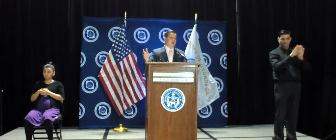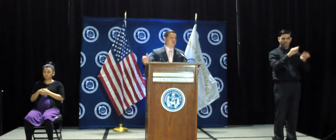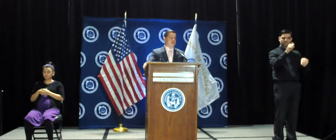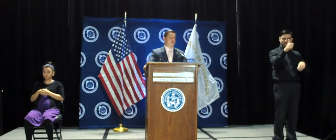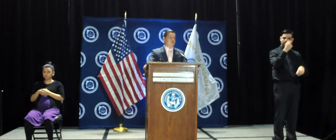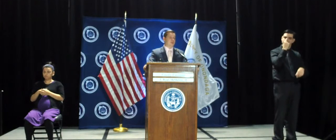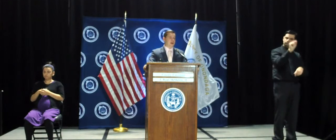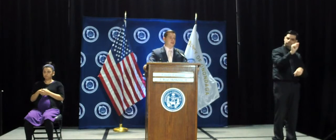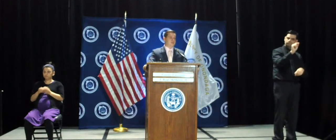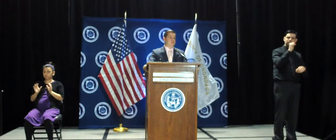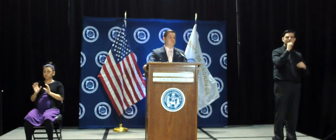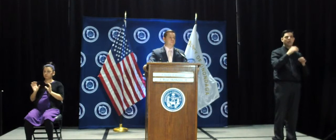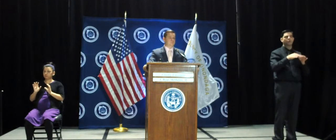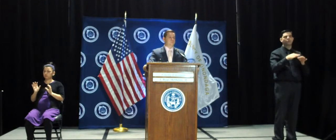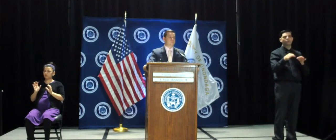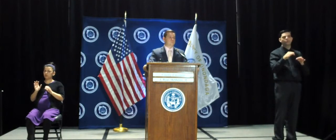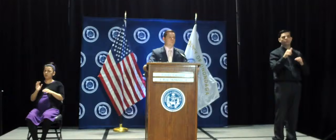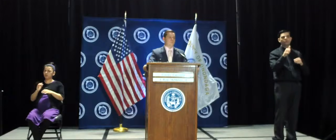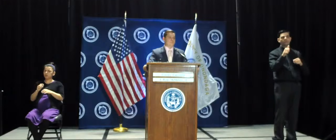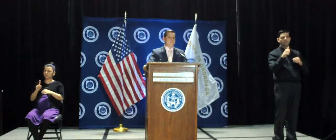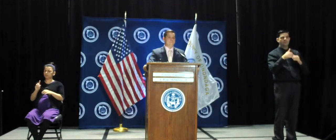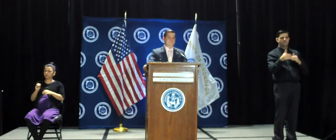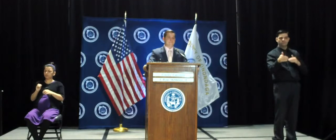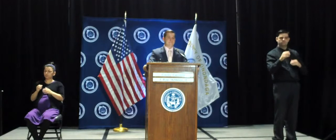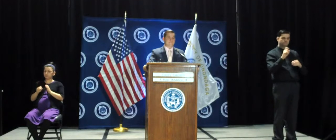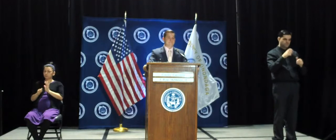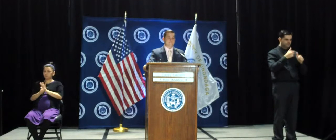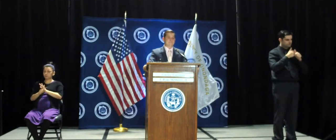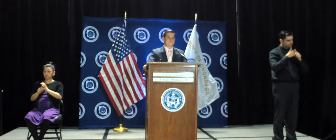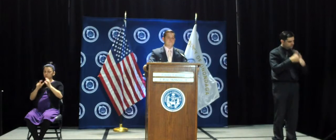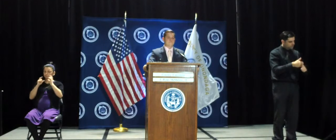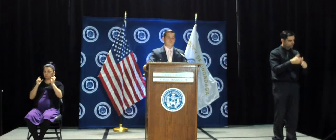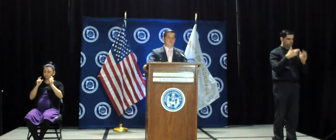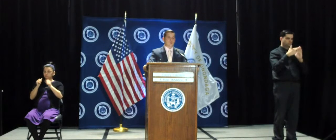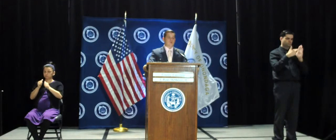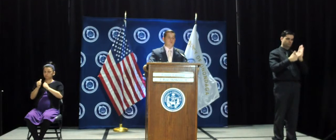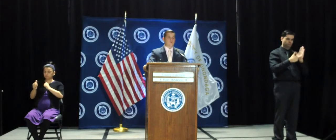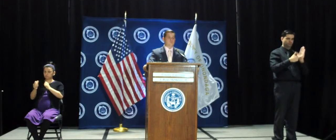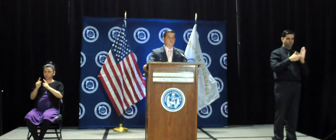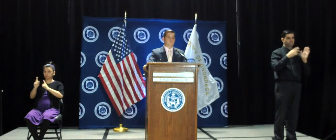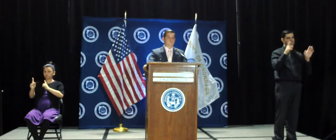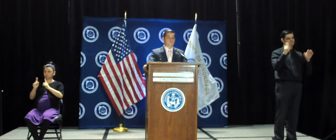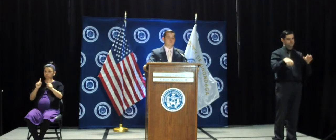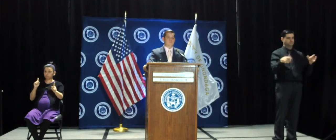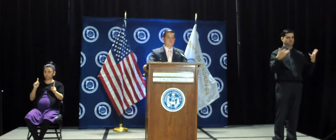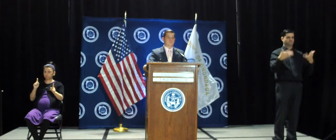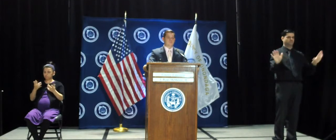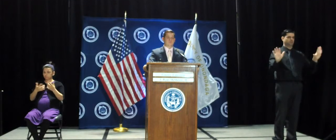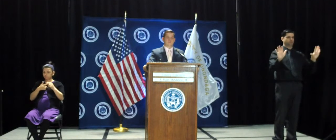follow the guidance. You got to follow the guidance. Other questions?